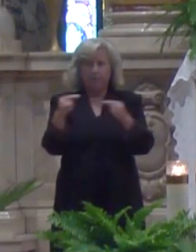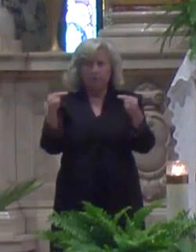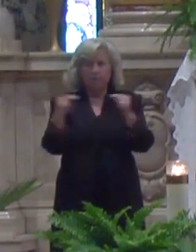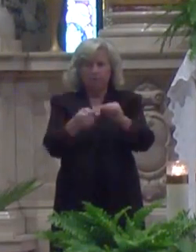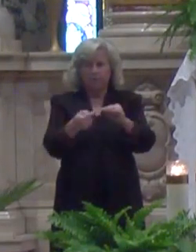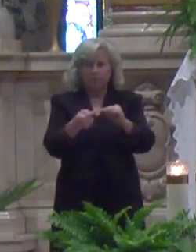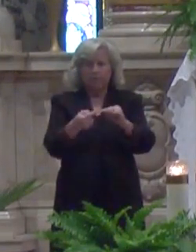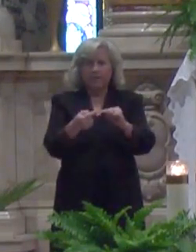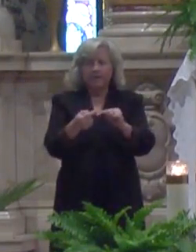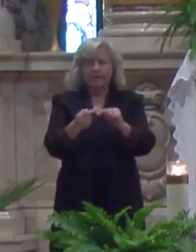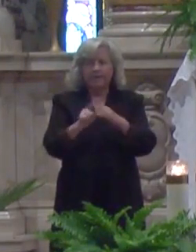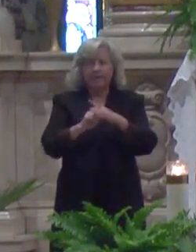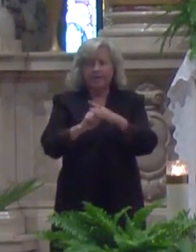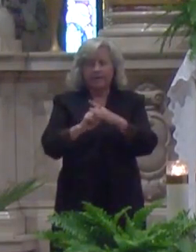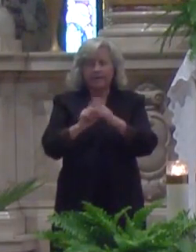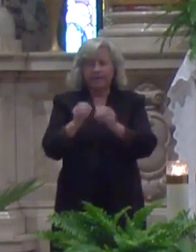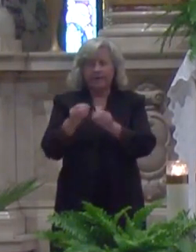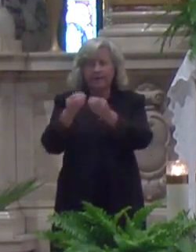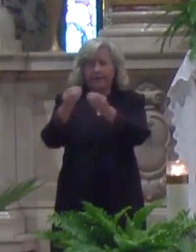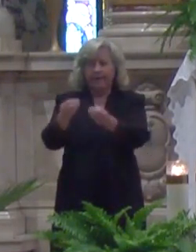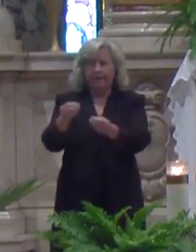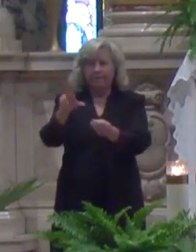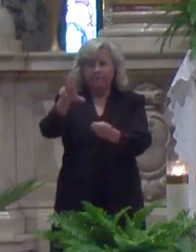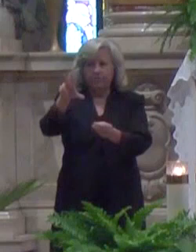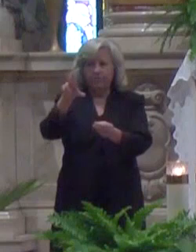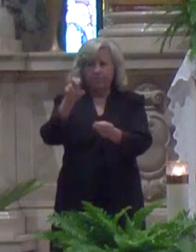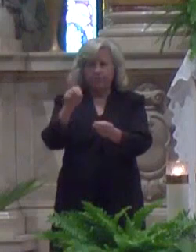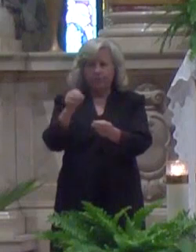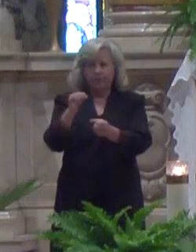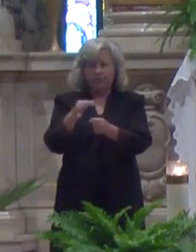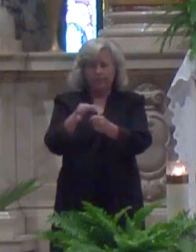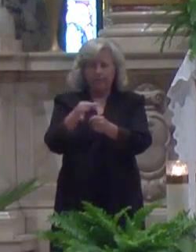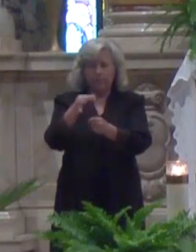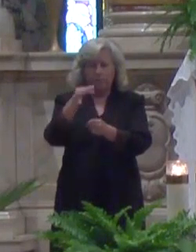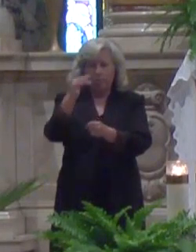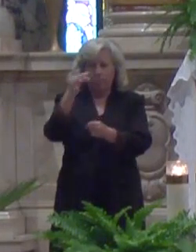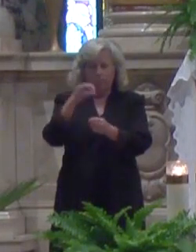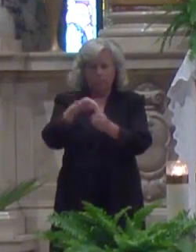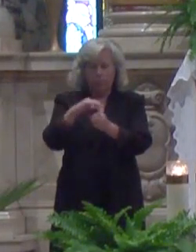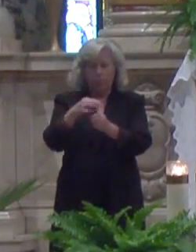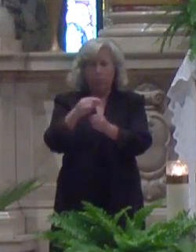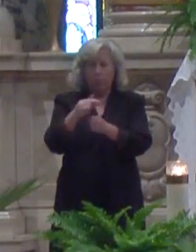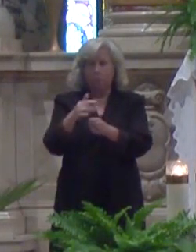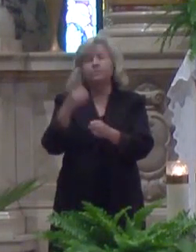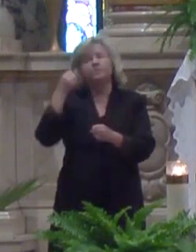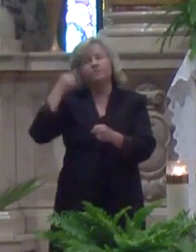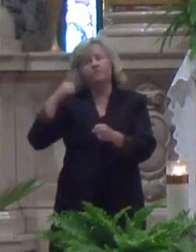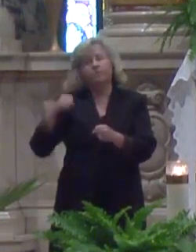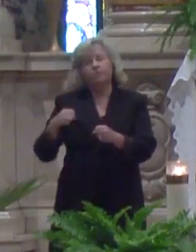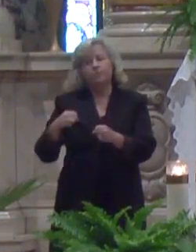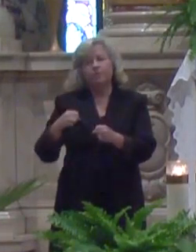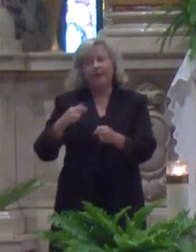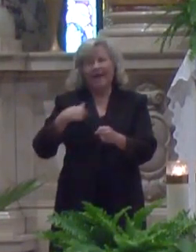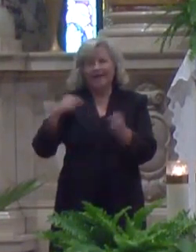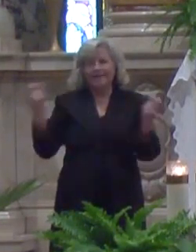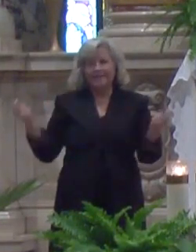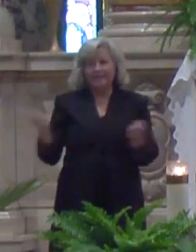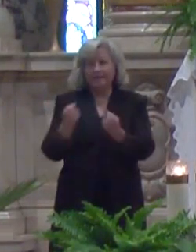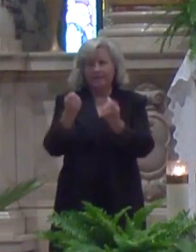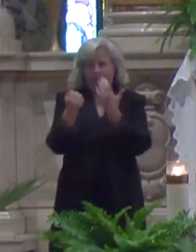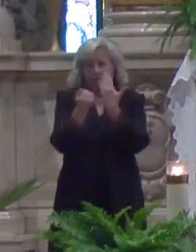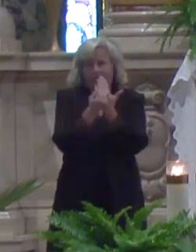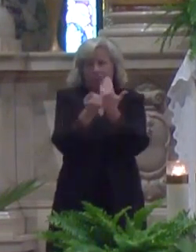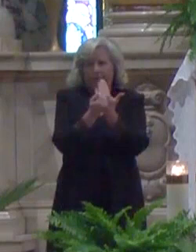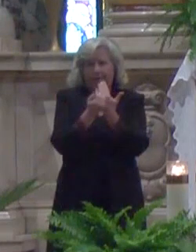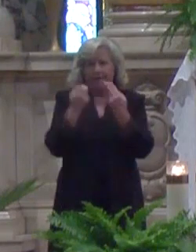done. He returned the 30 pieces of silver to the chief priests and elders, saying, "I have sinned in betraying innocent